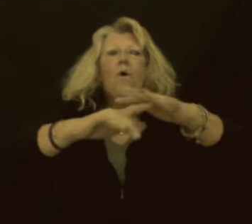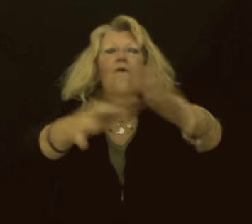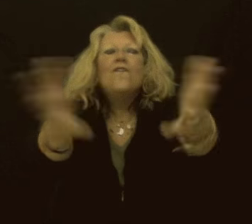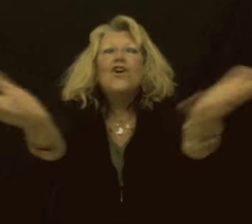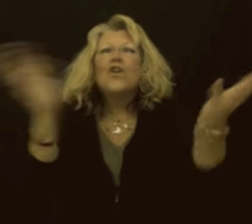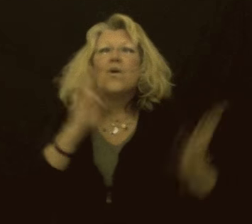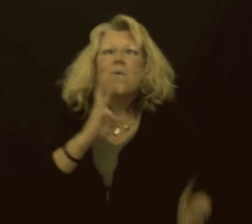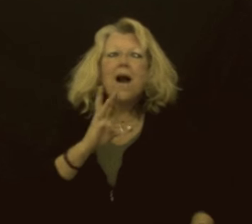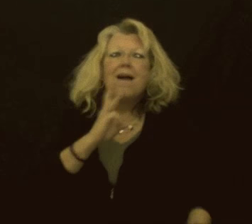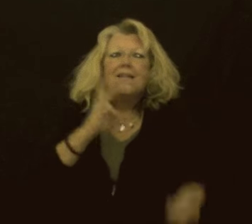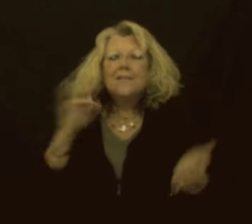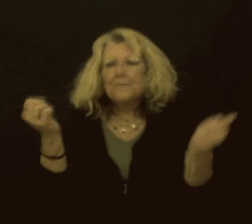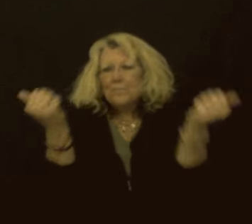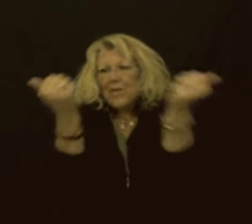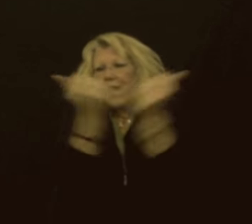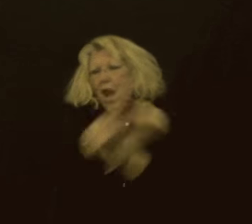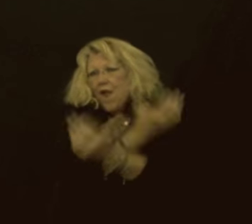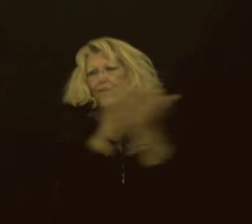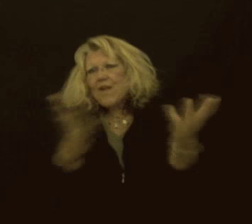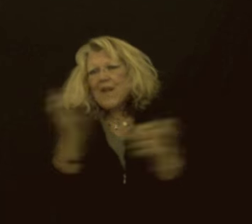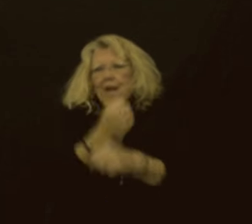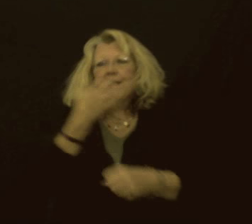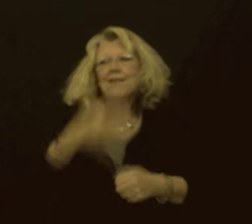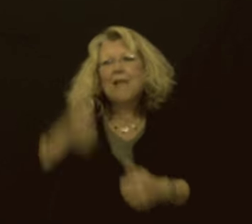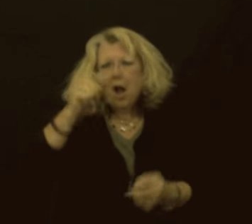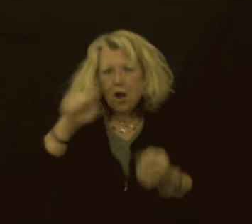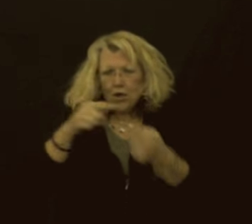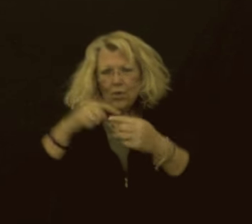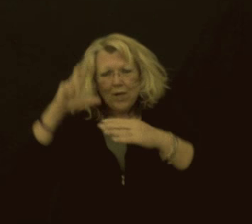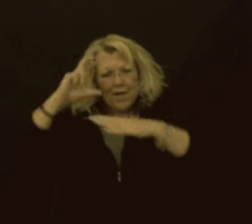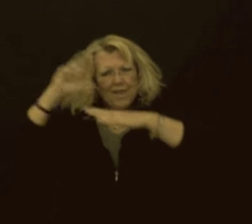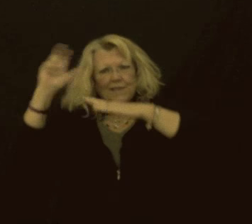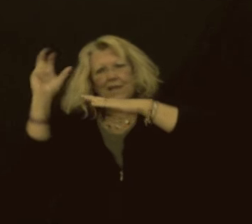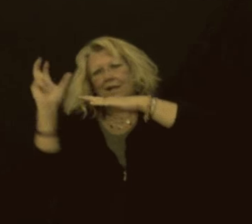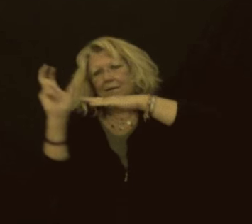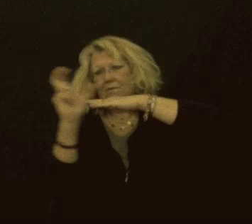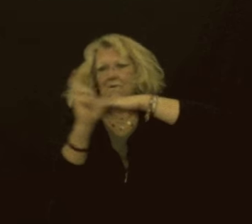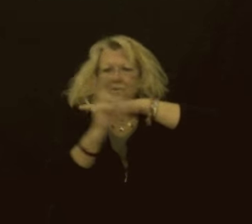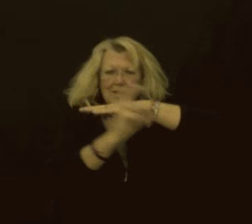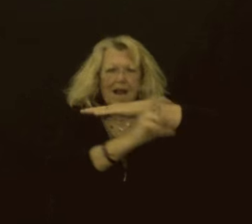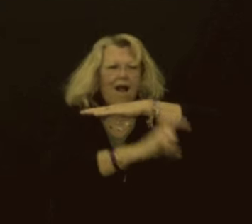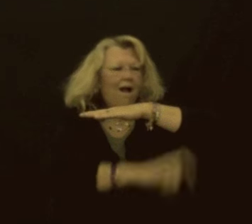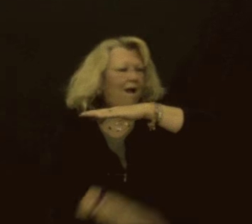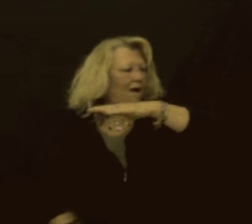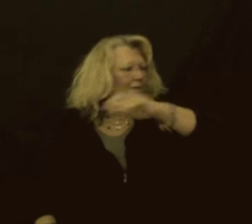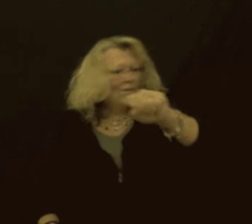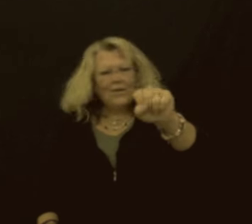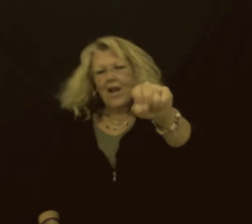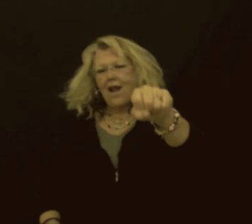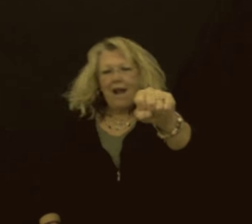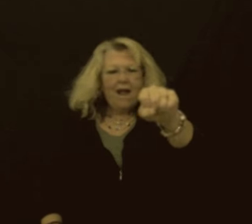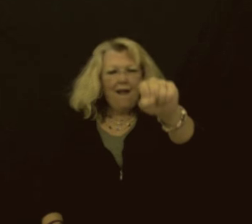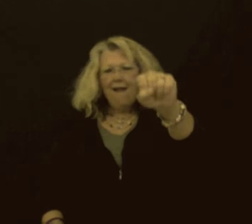over the water, everything gets hotter when the sun goes down. Yeah.